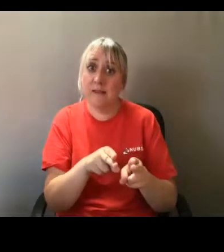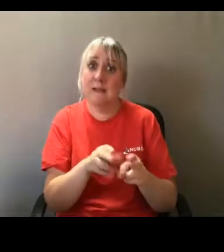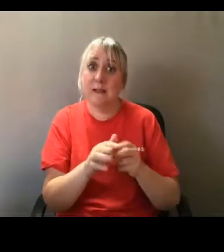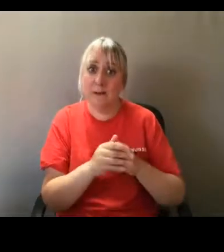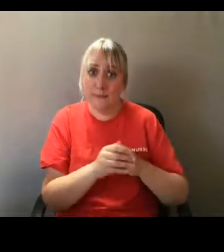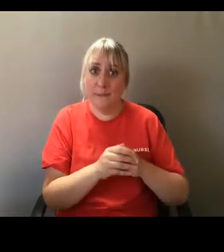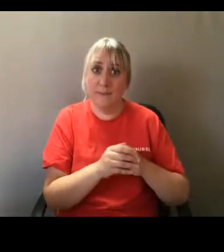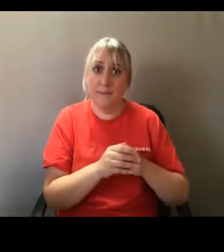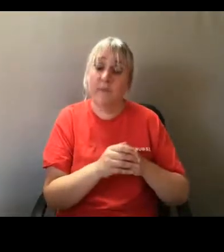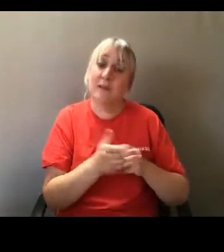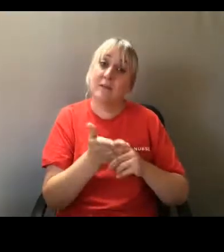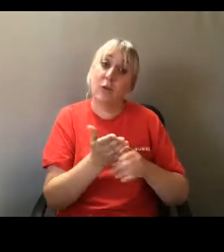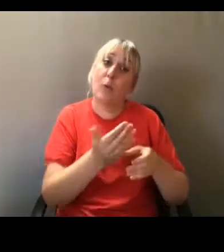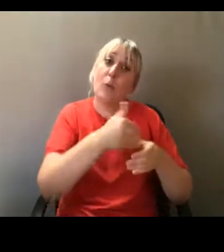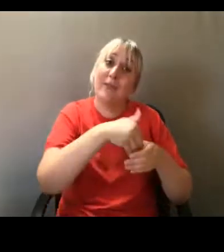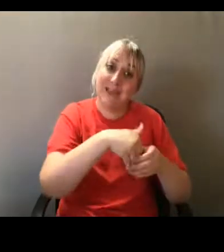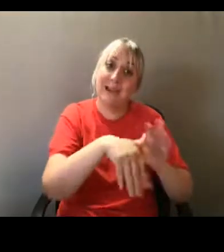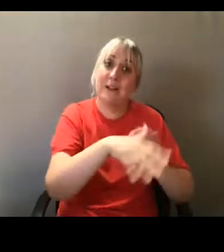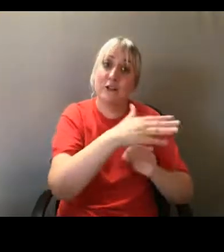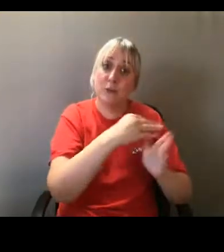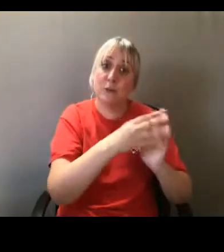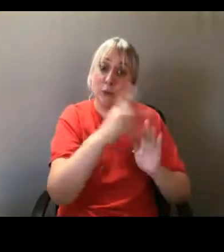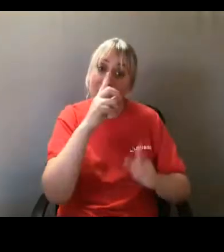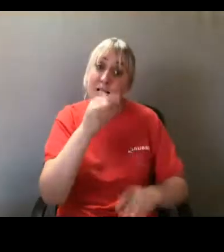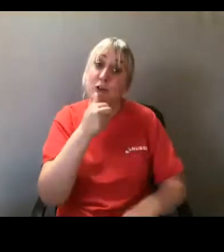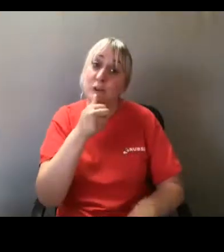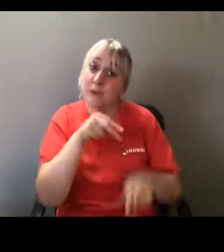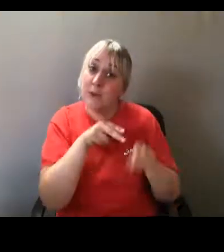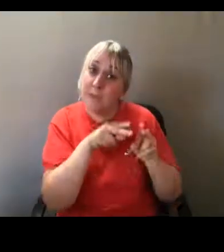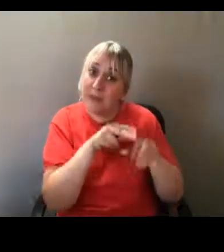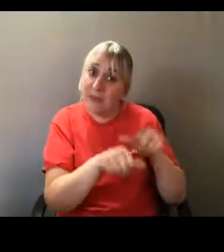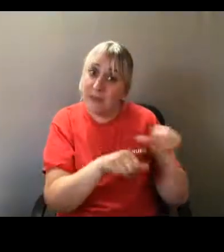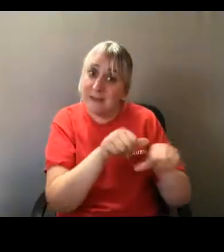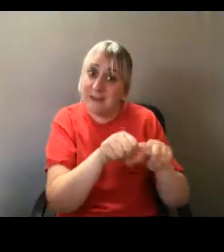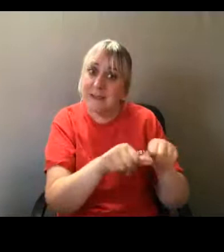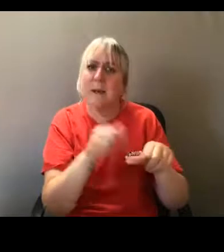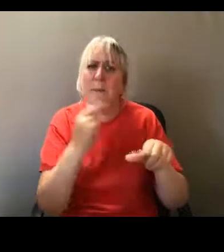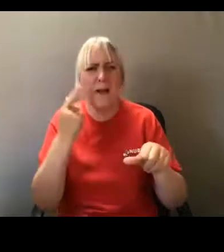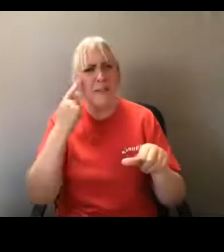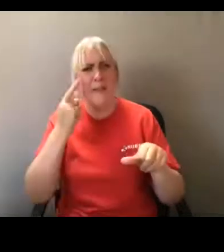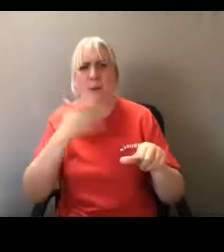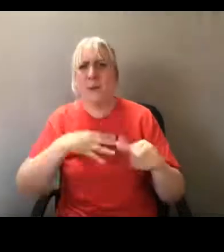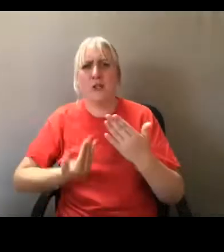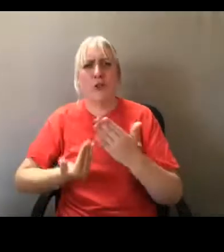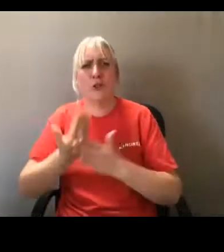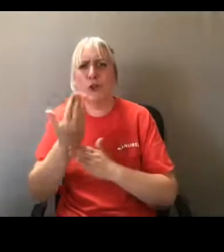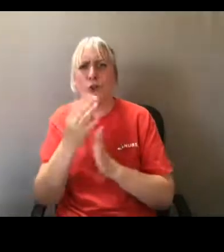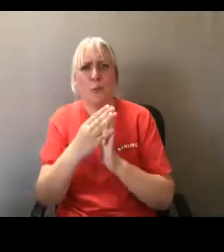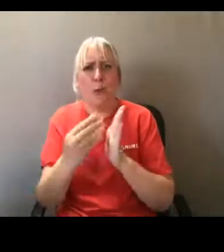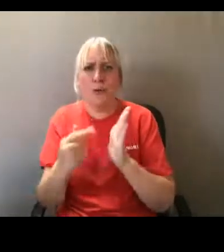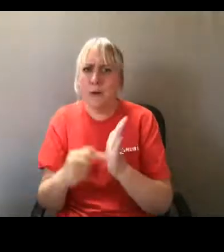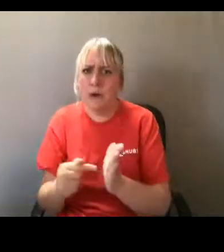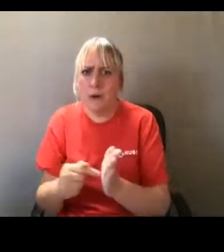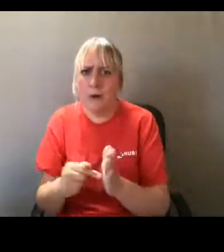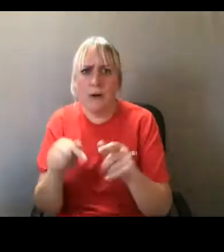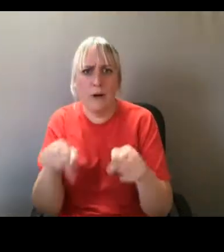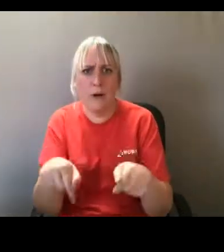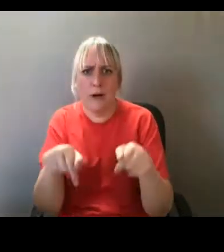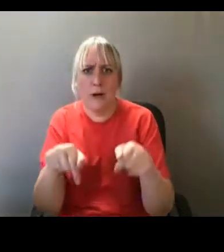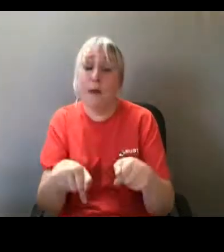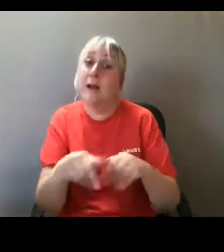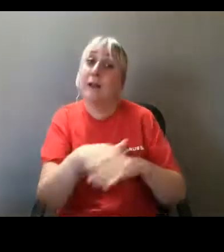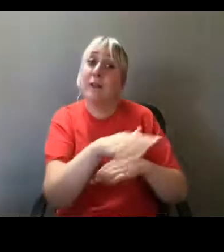social model. Why do I say this? Well, the social model